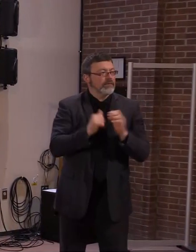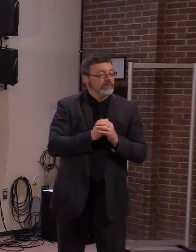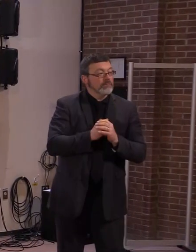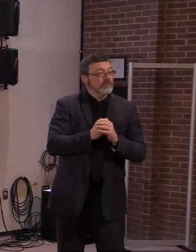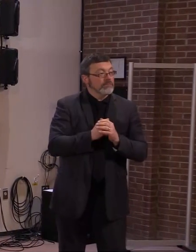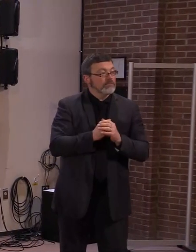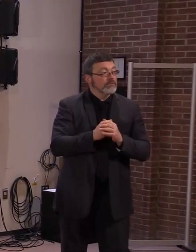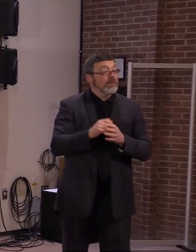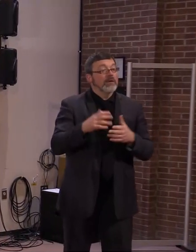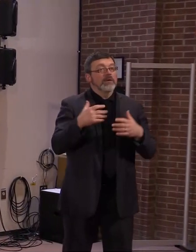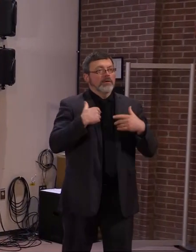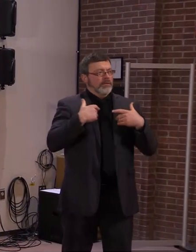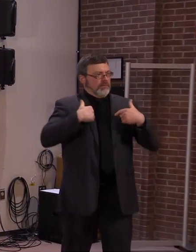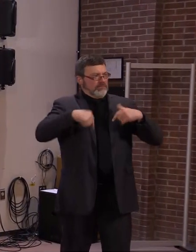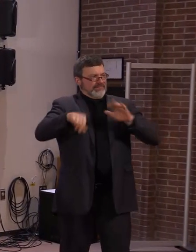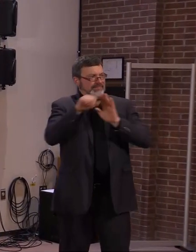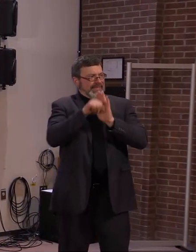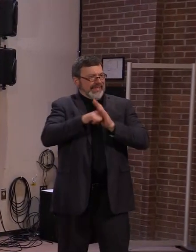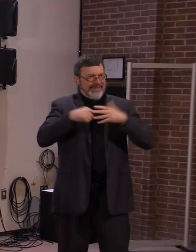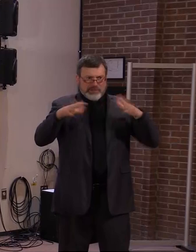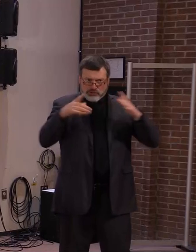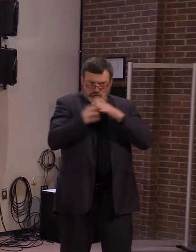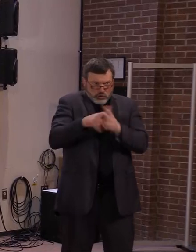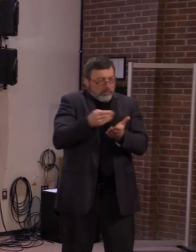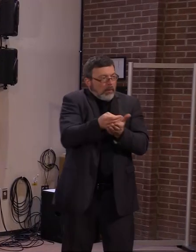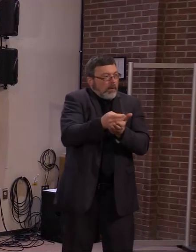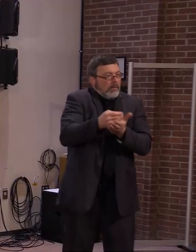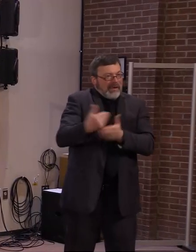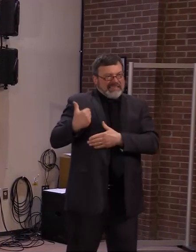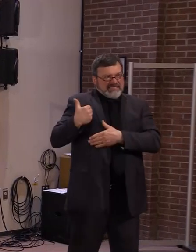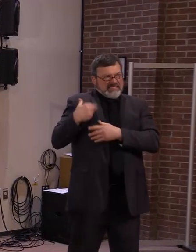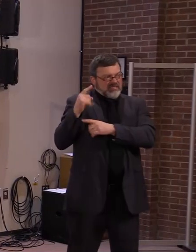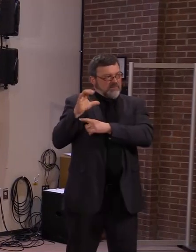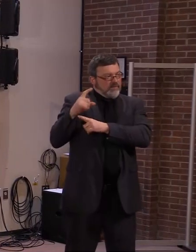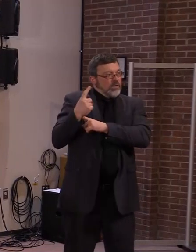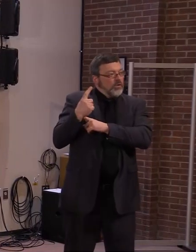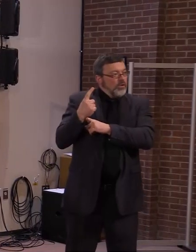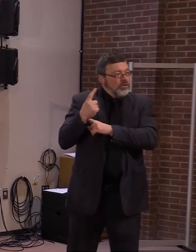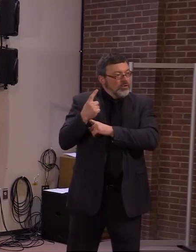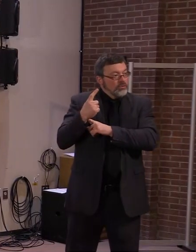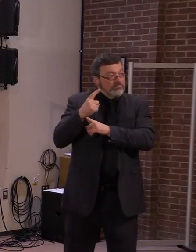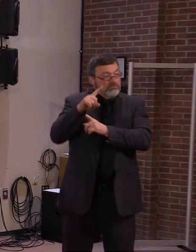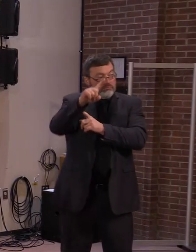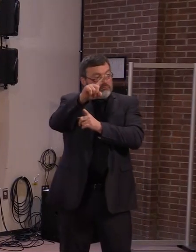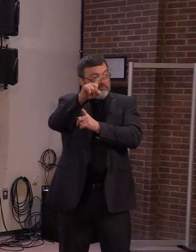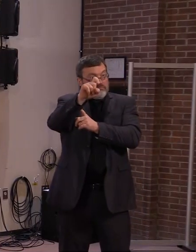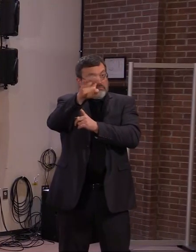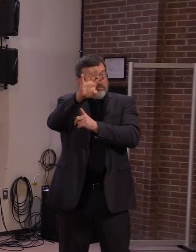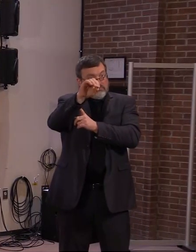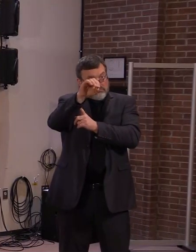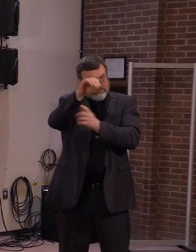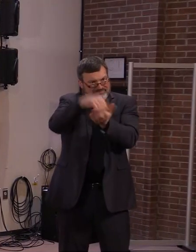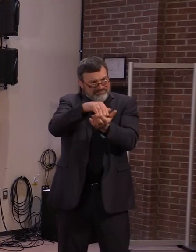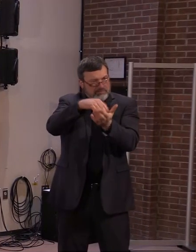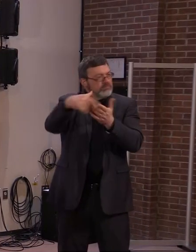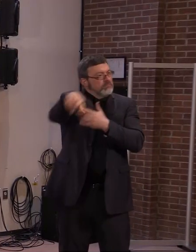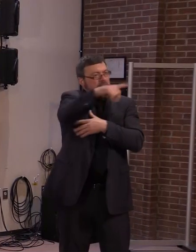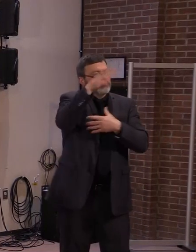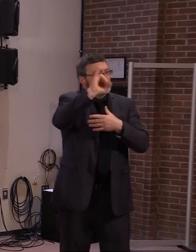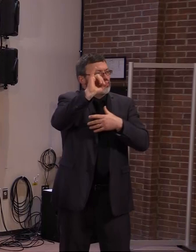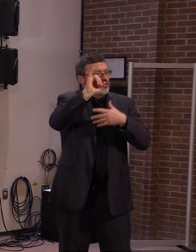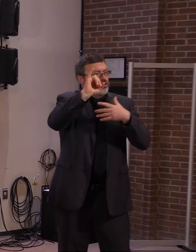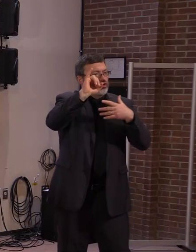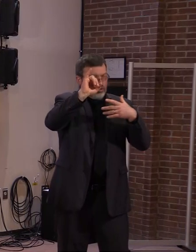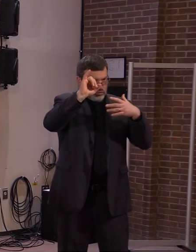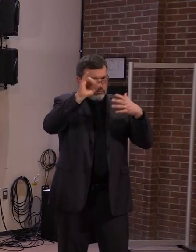or do purchase going forward for those 140,000 Vermonters who are covered, those are reimbursable, and you can seek that reimbursement through your